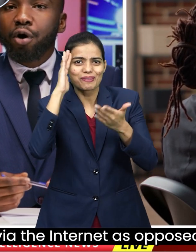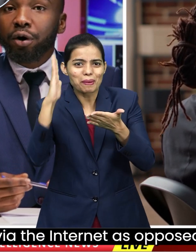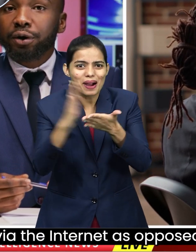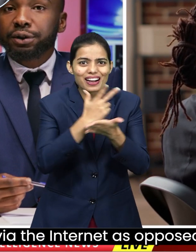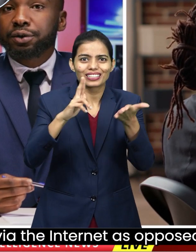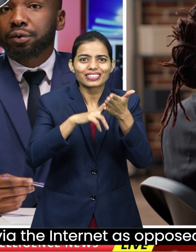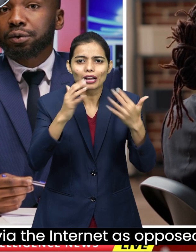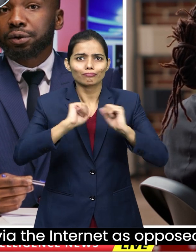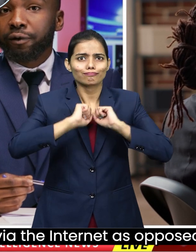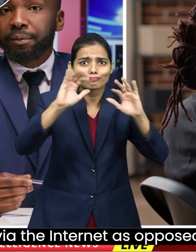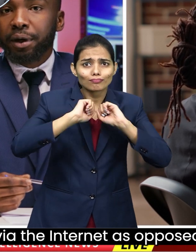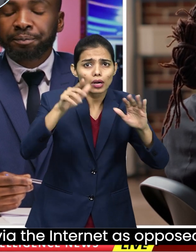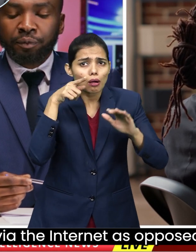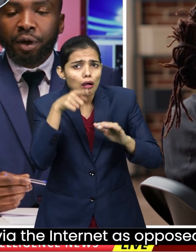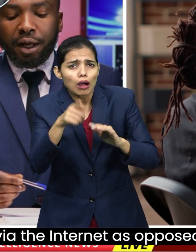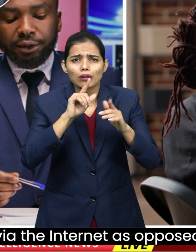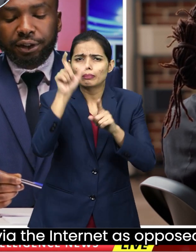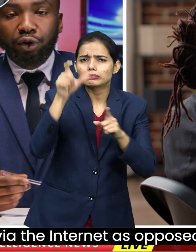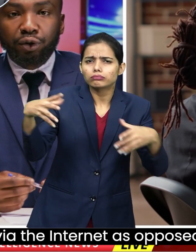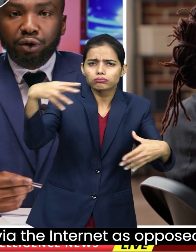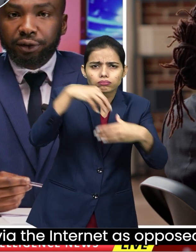print or broadcast.